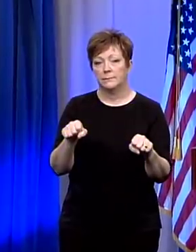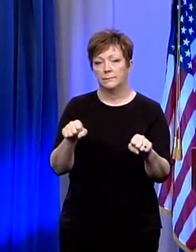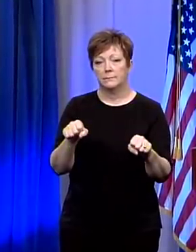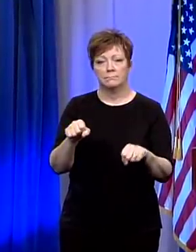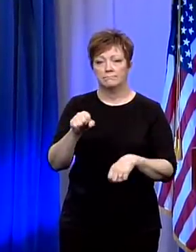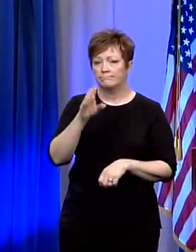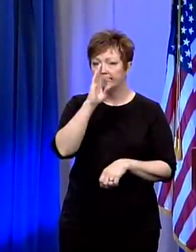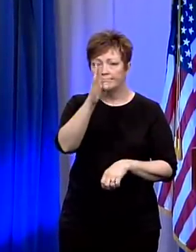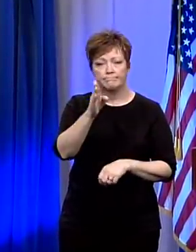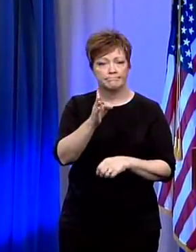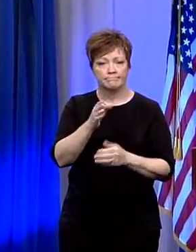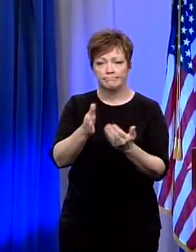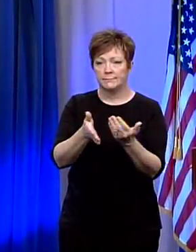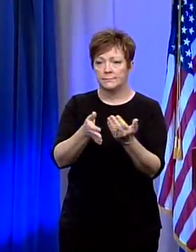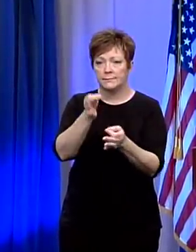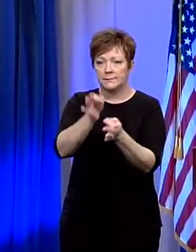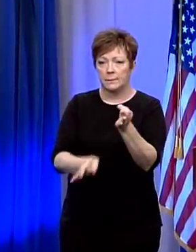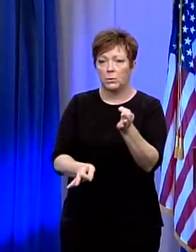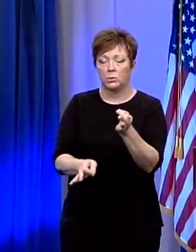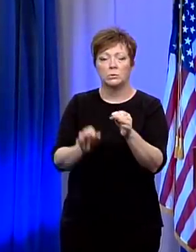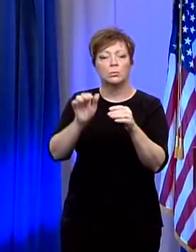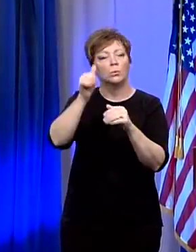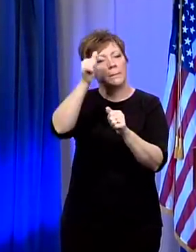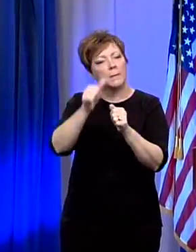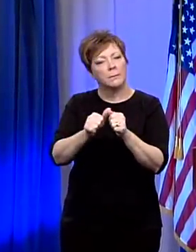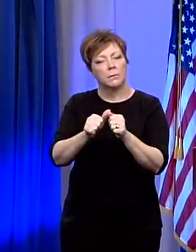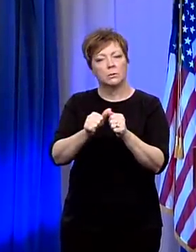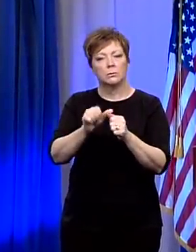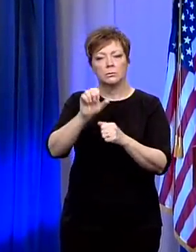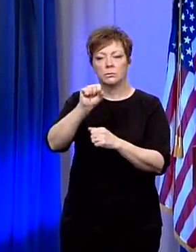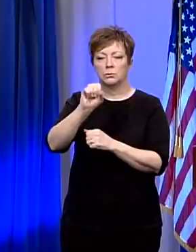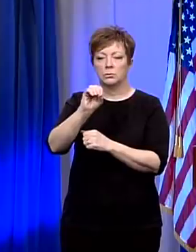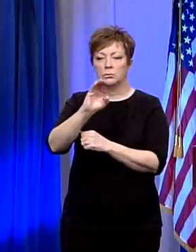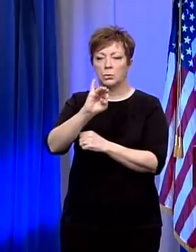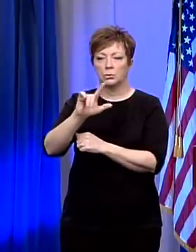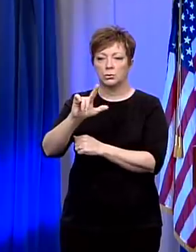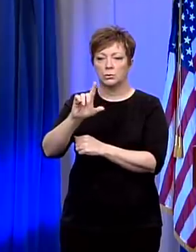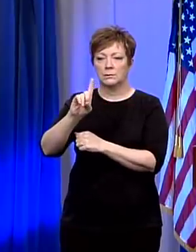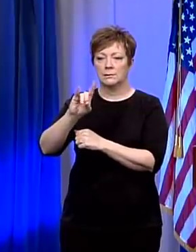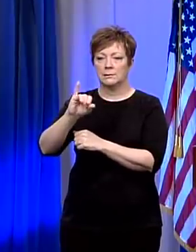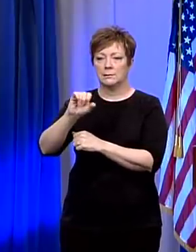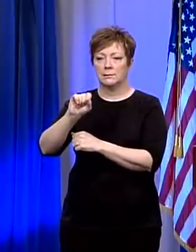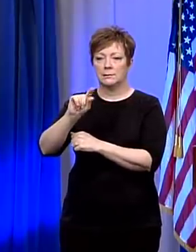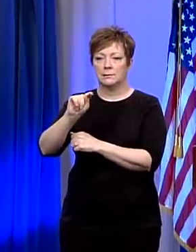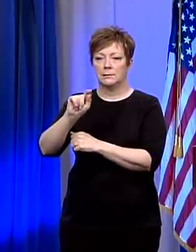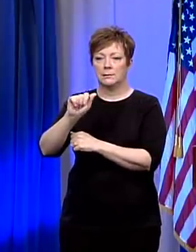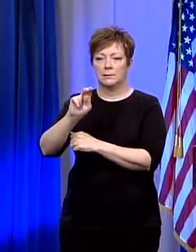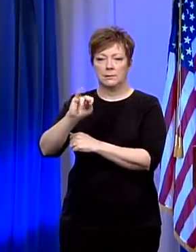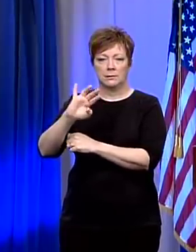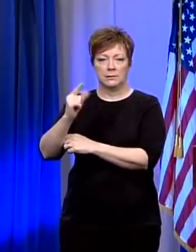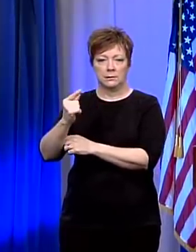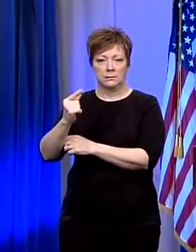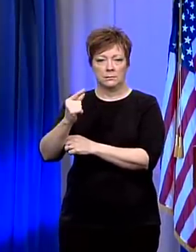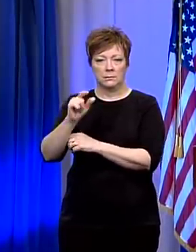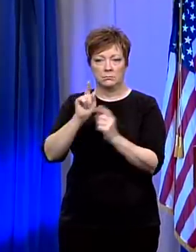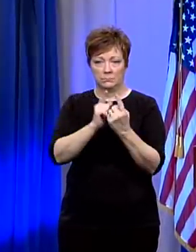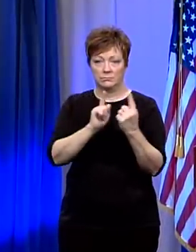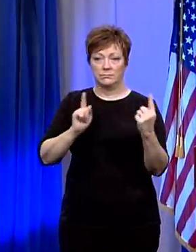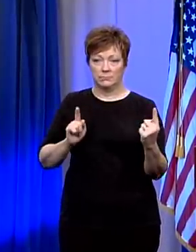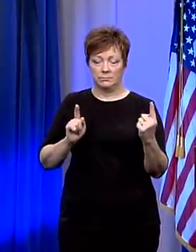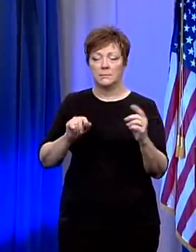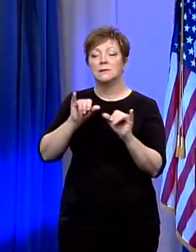and fairly simple. Just remember to practice these social distancing methods that we've talked about. Please stay home if you're